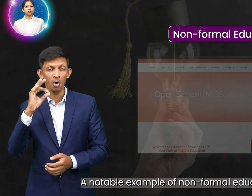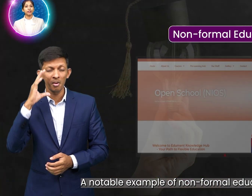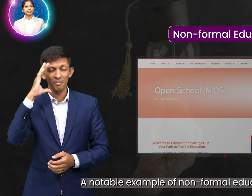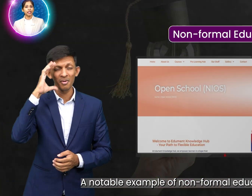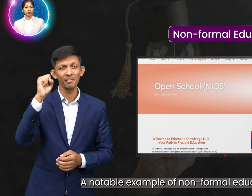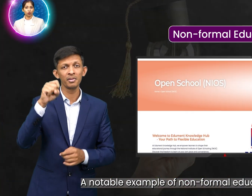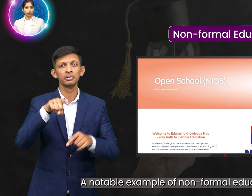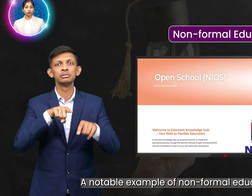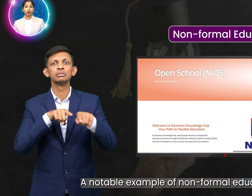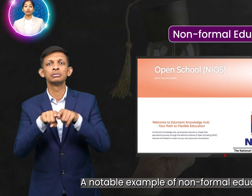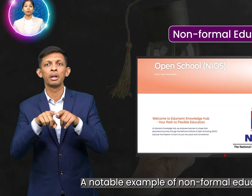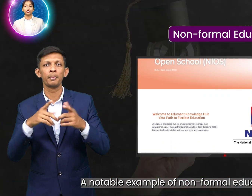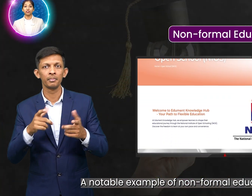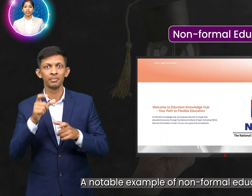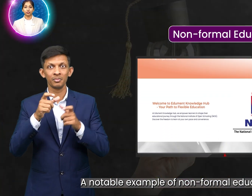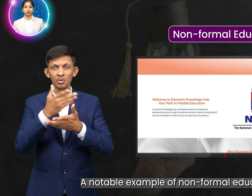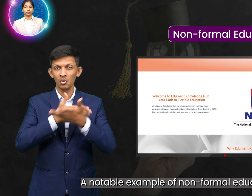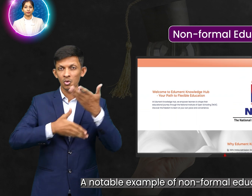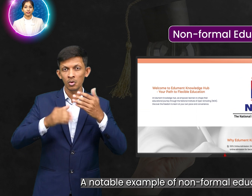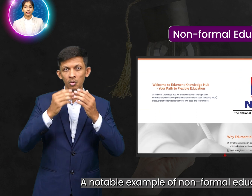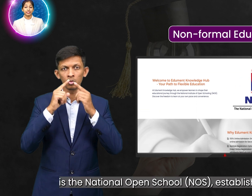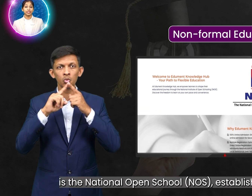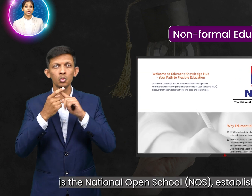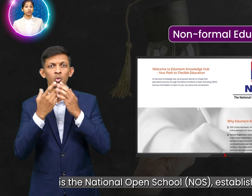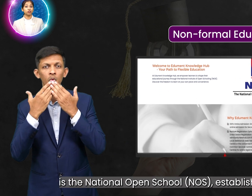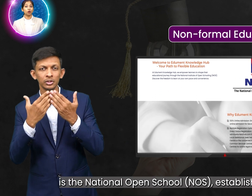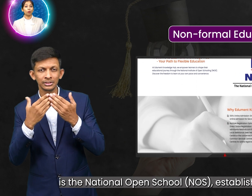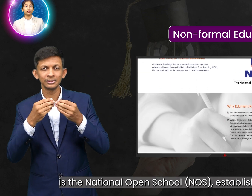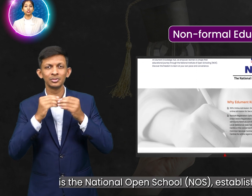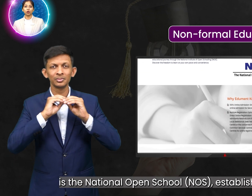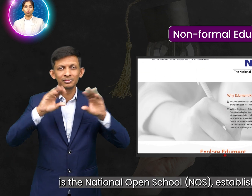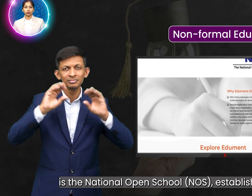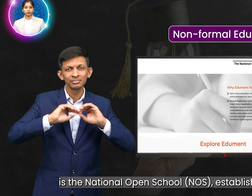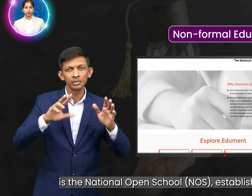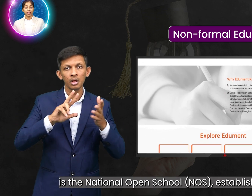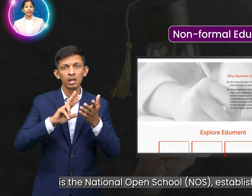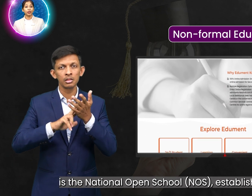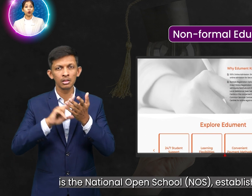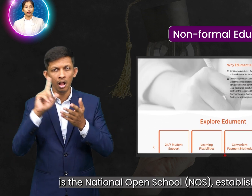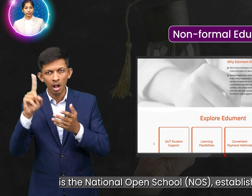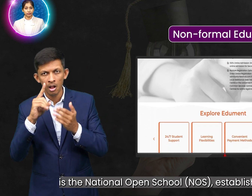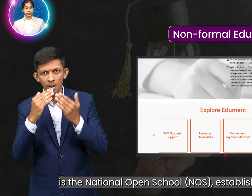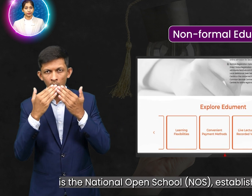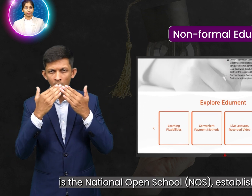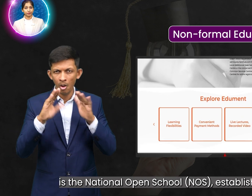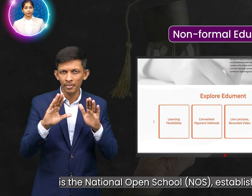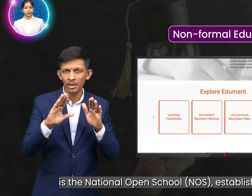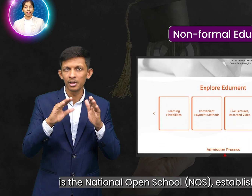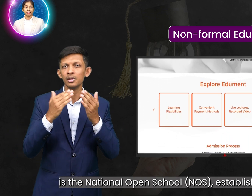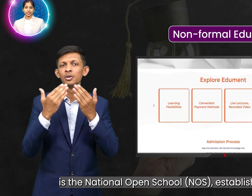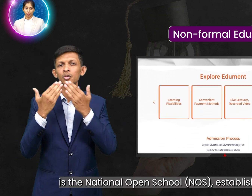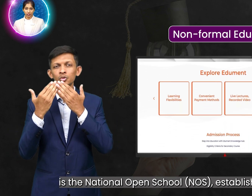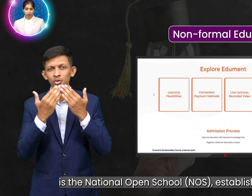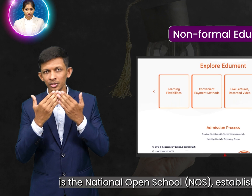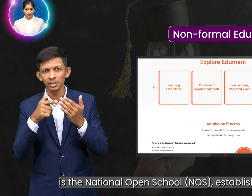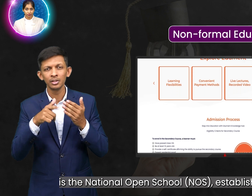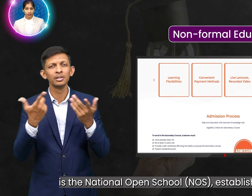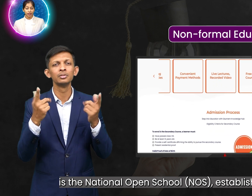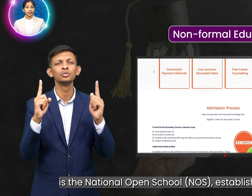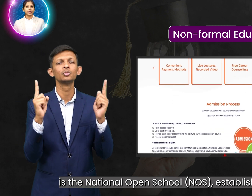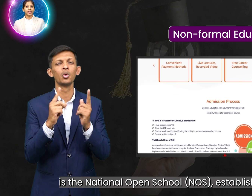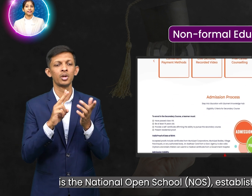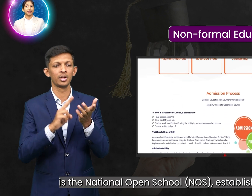A notable example of non-formal education is the National Open School (NOS), established